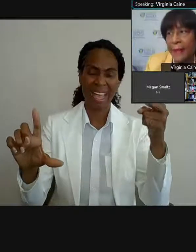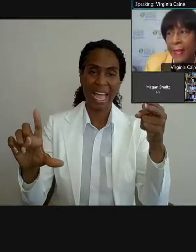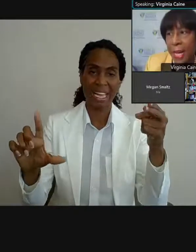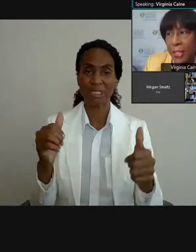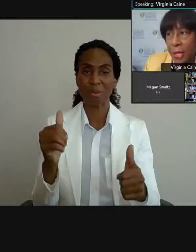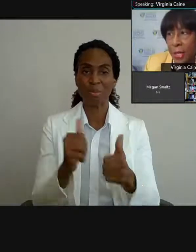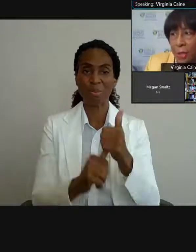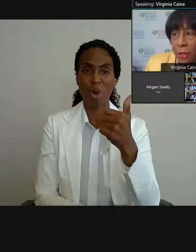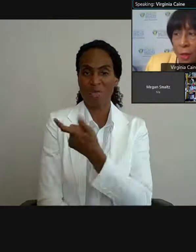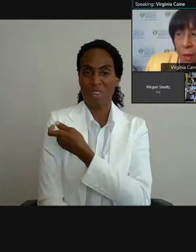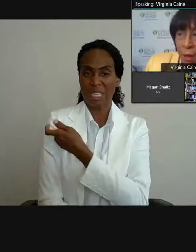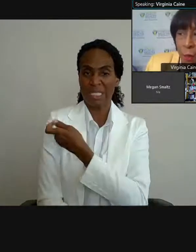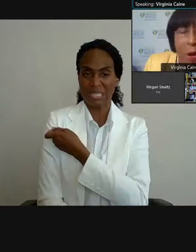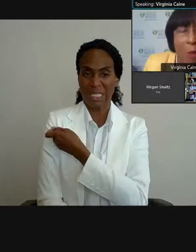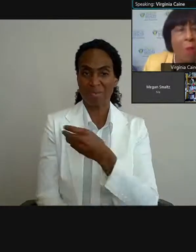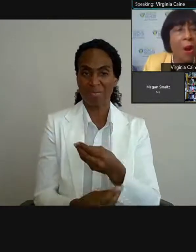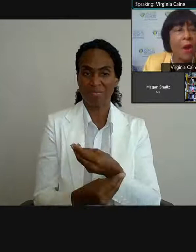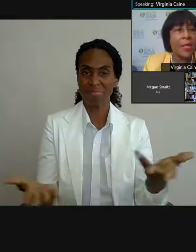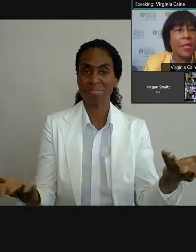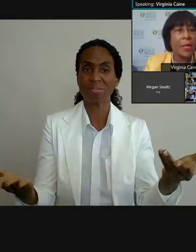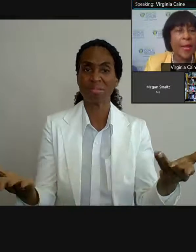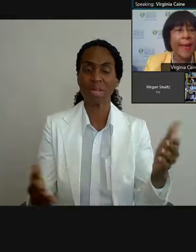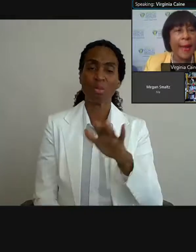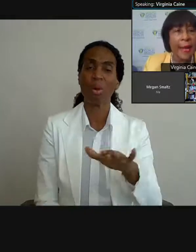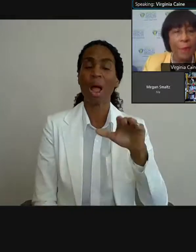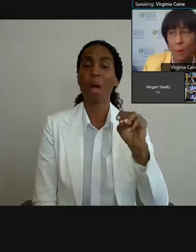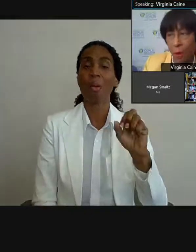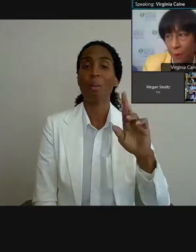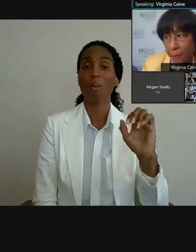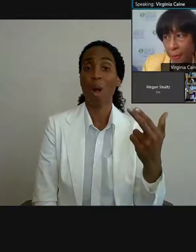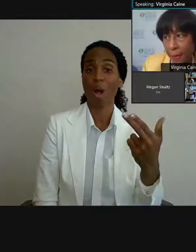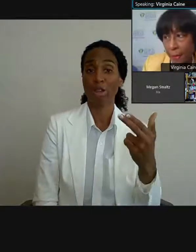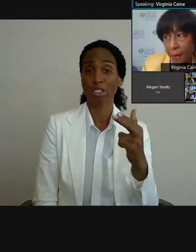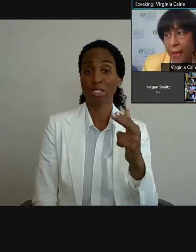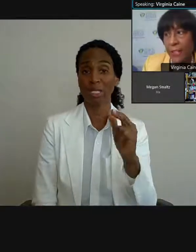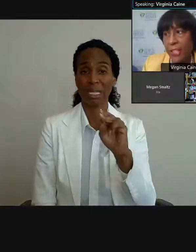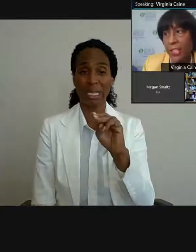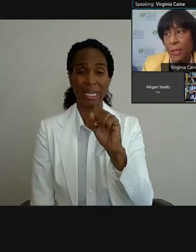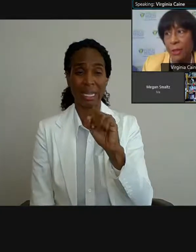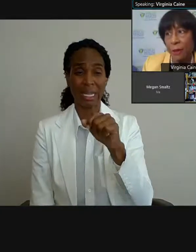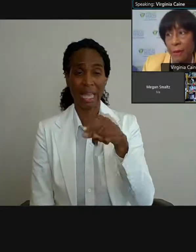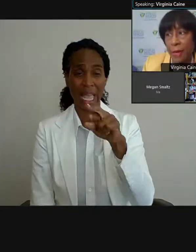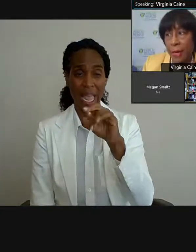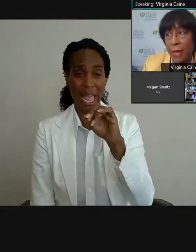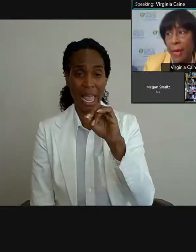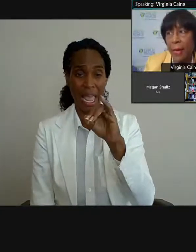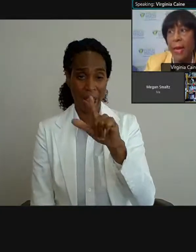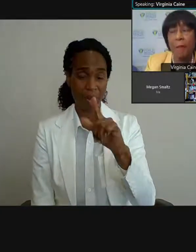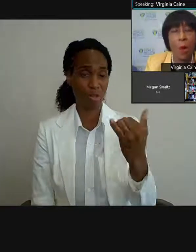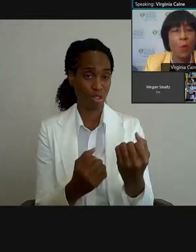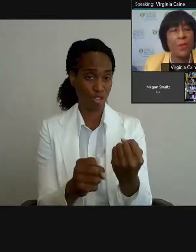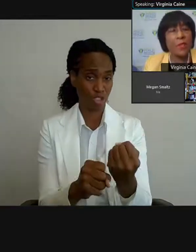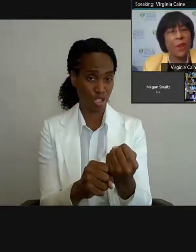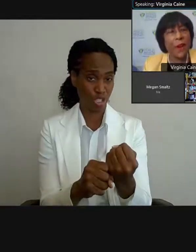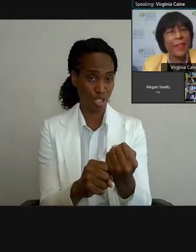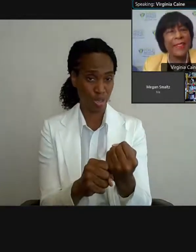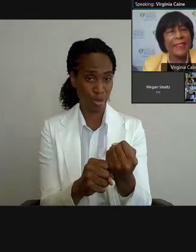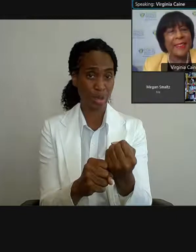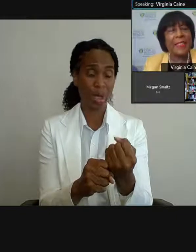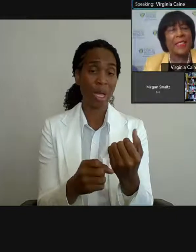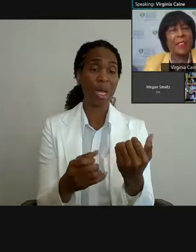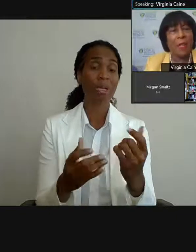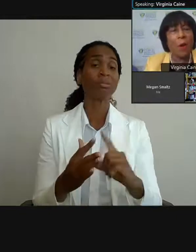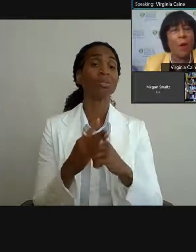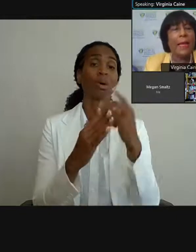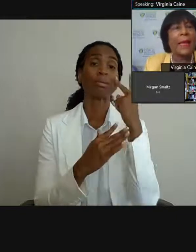most vaccinations around March and April of this year. But we're starting